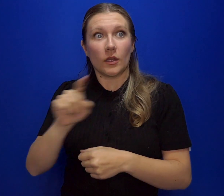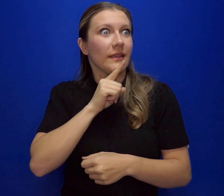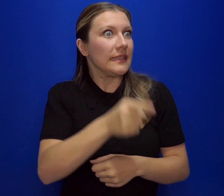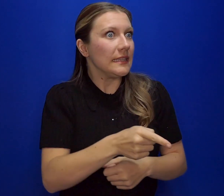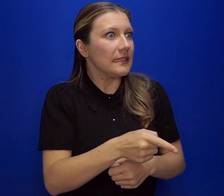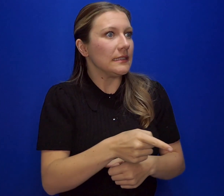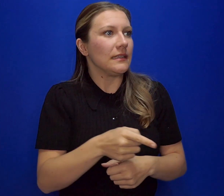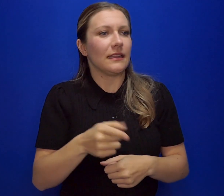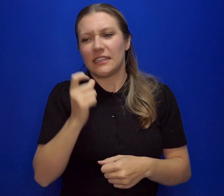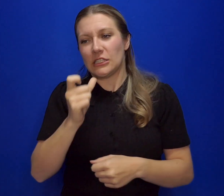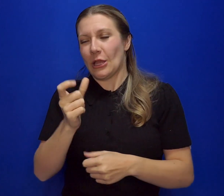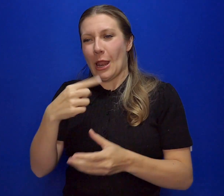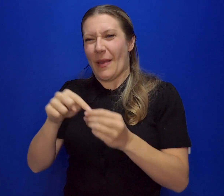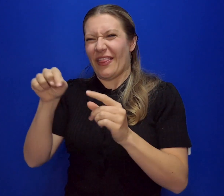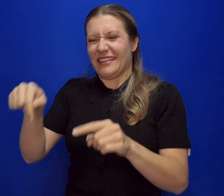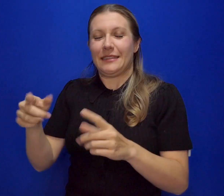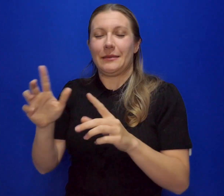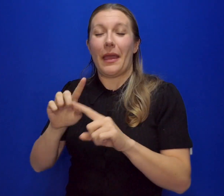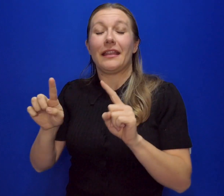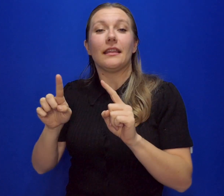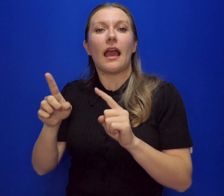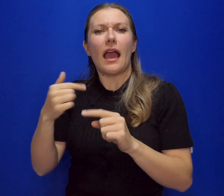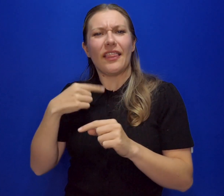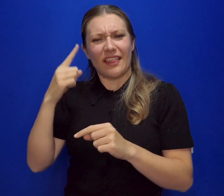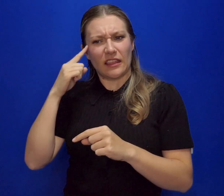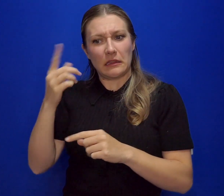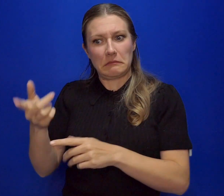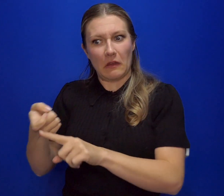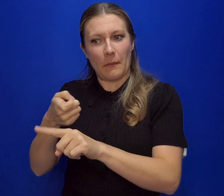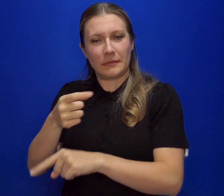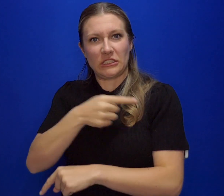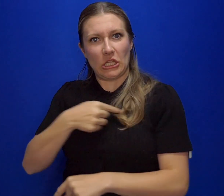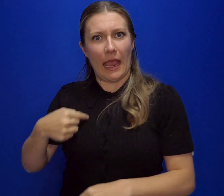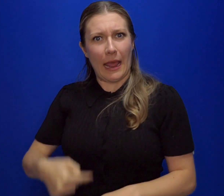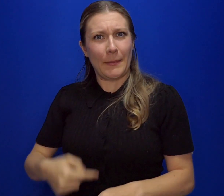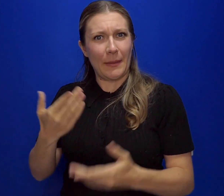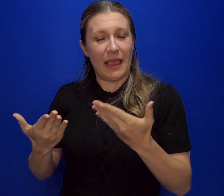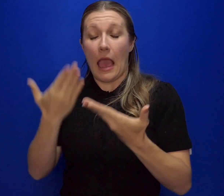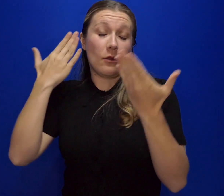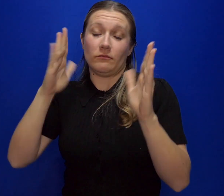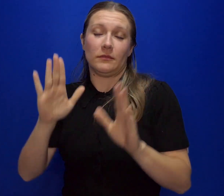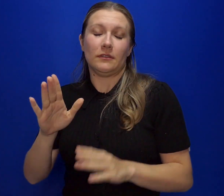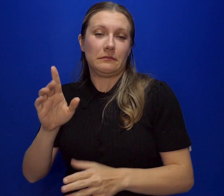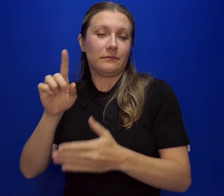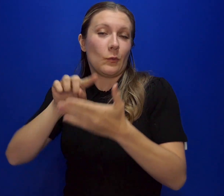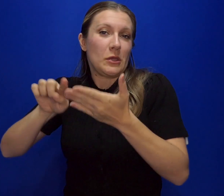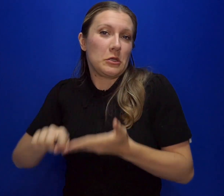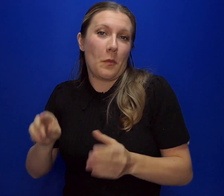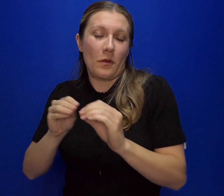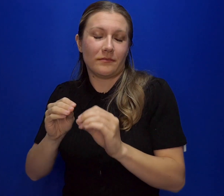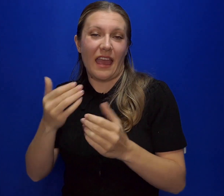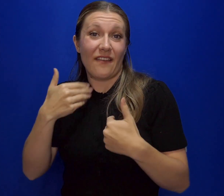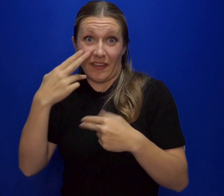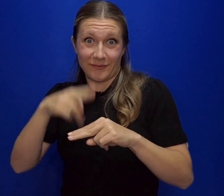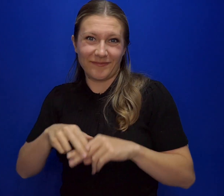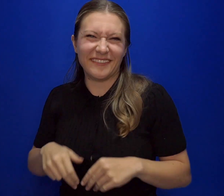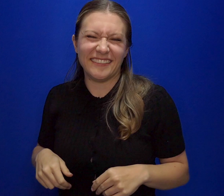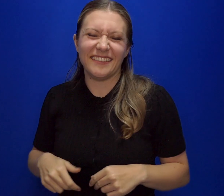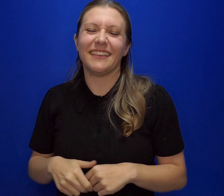This is not what this is about. Oh, no, it's okay. I want to say China, maybe. But anyway, look it up. Have fun finding out. Okay. So the